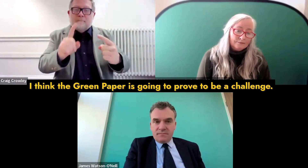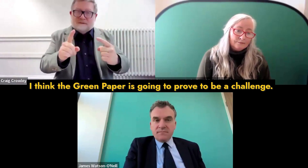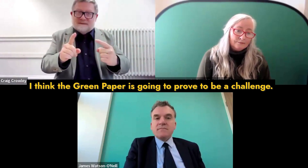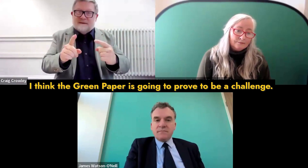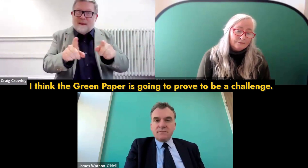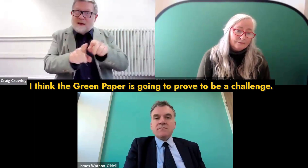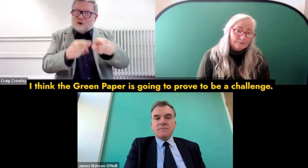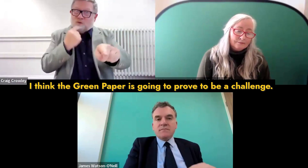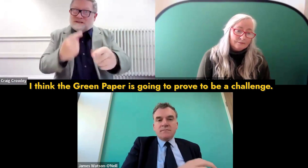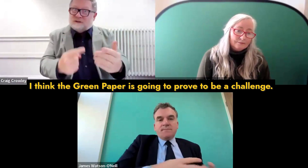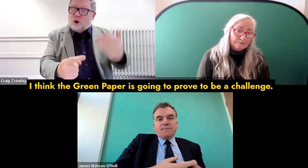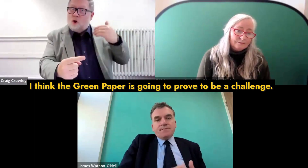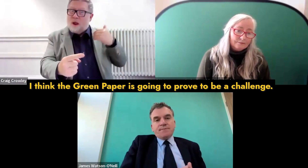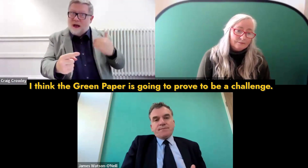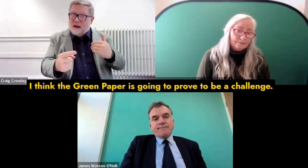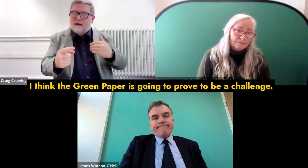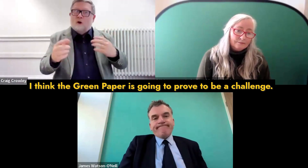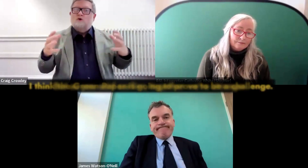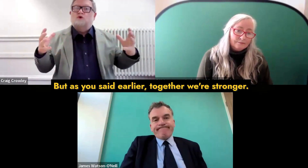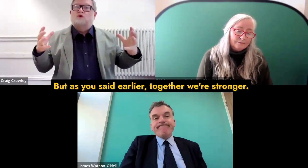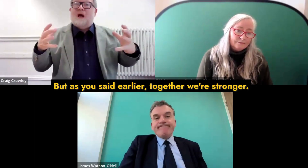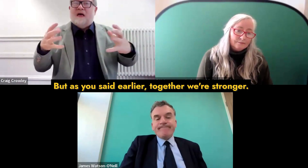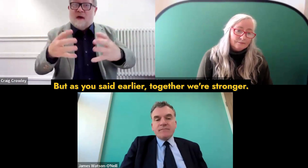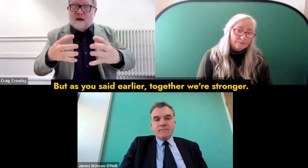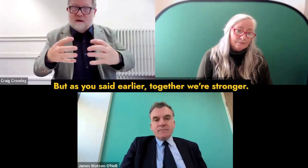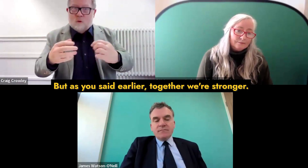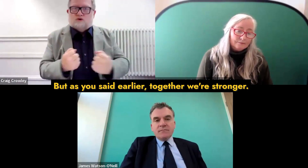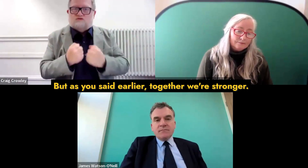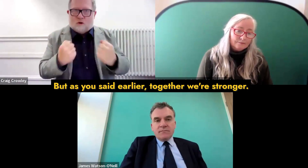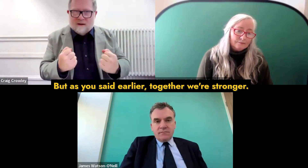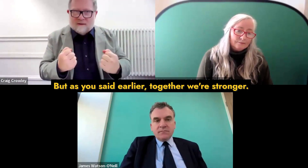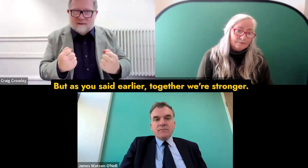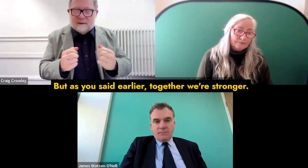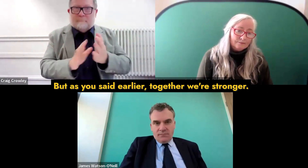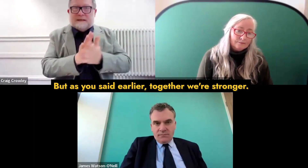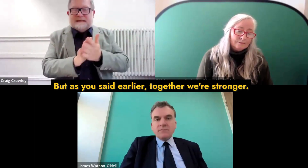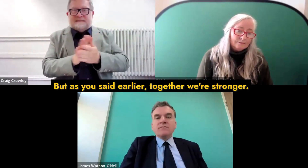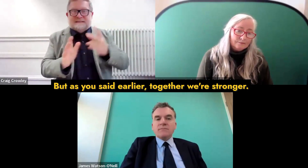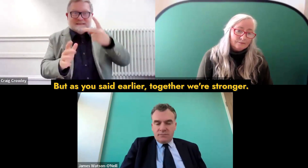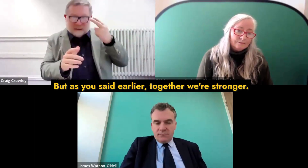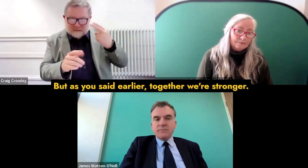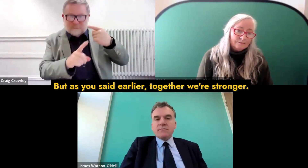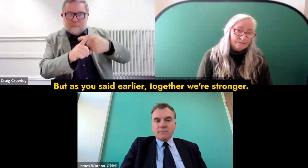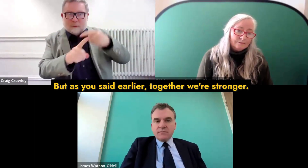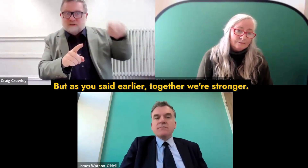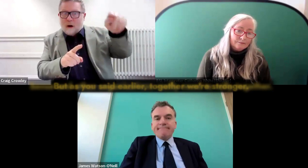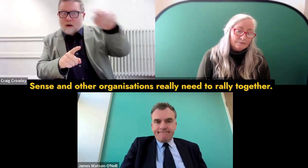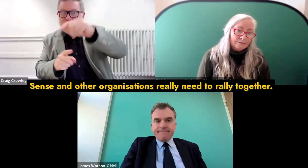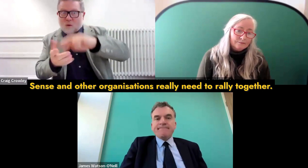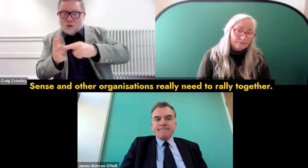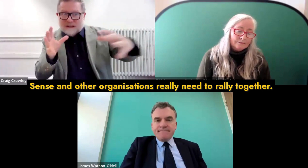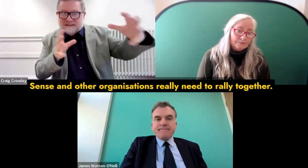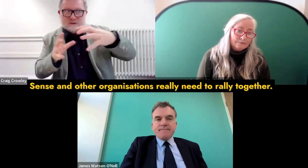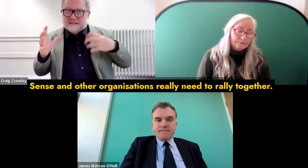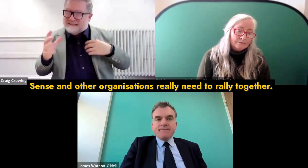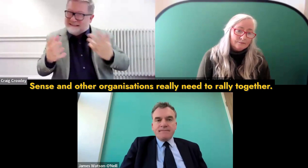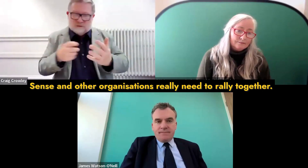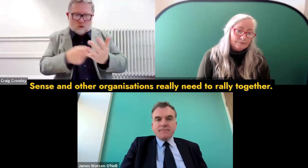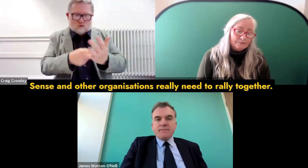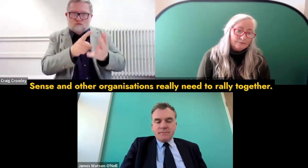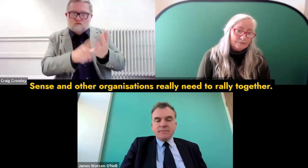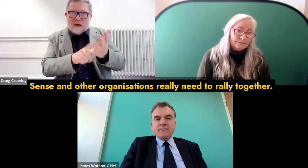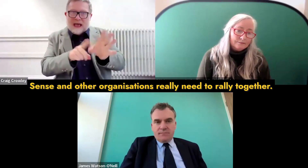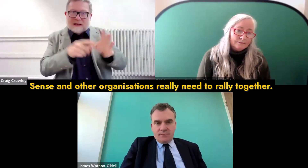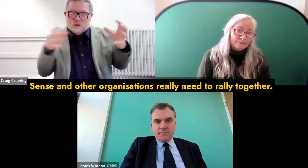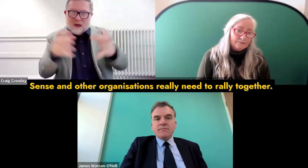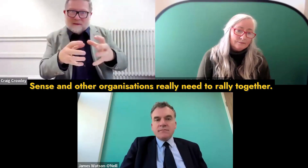paper is going to prove to be a challenge. But as you said earlier, together we're stronger. So Sense and